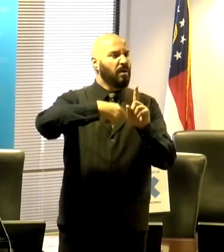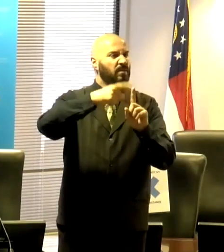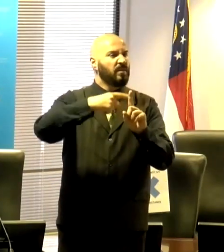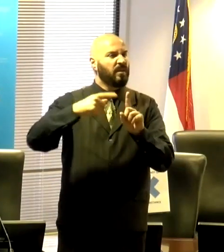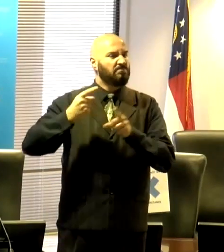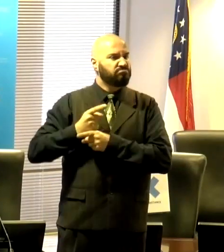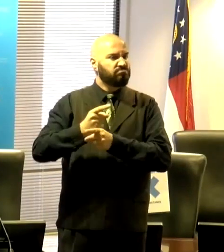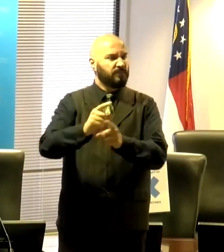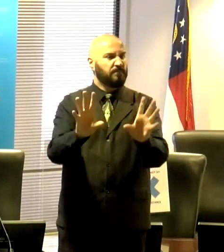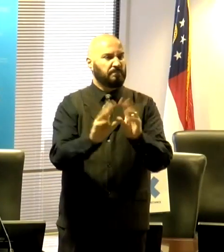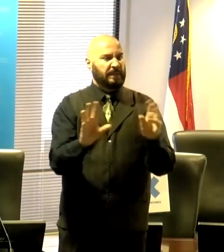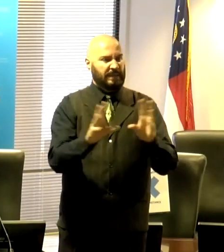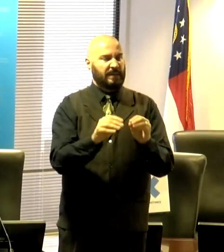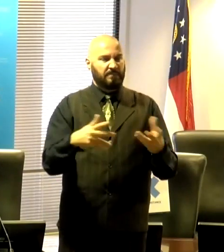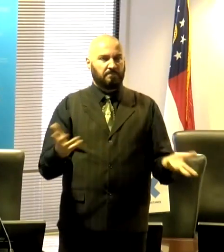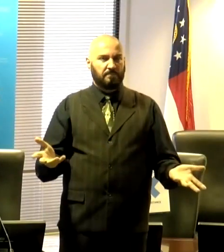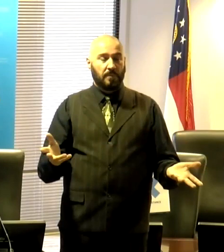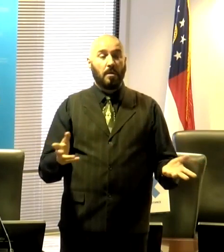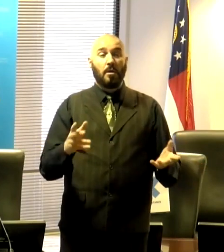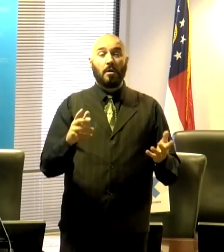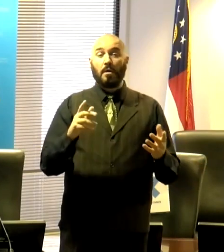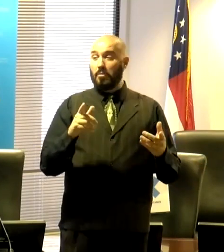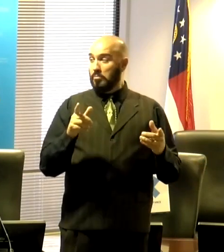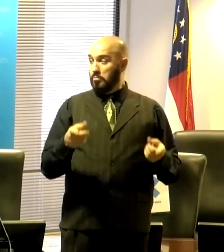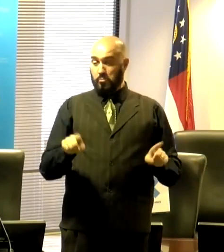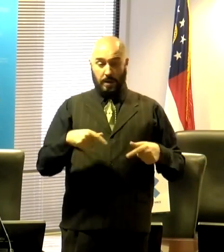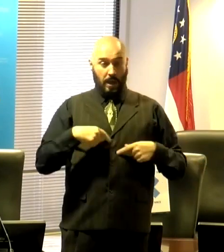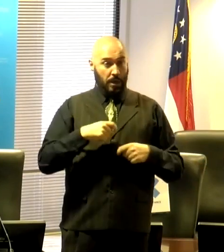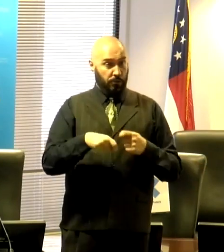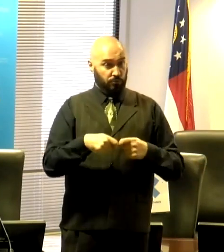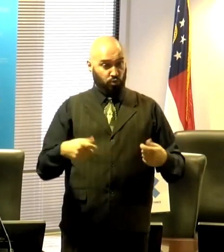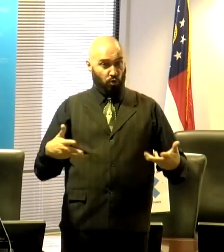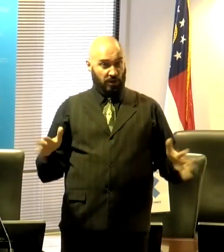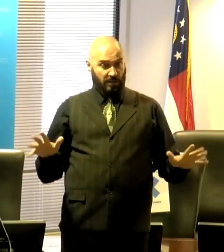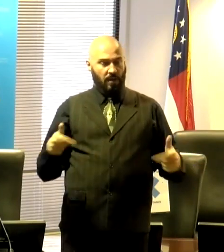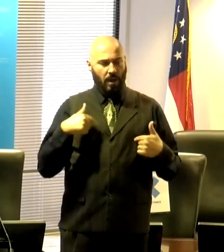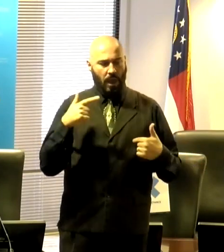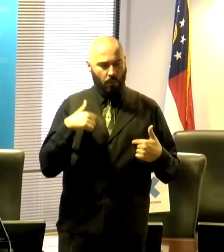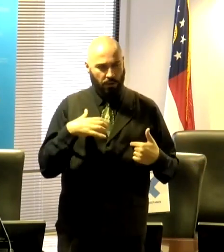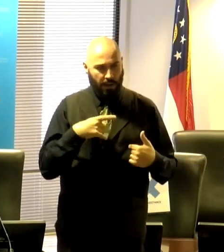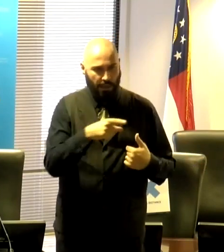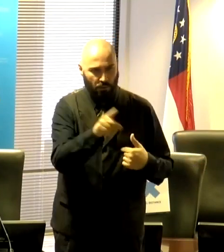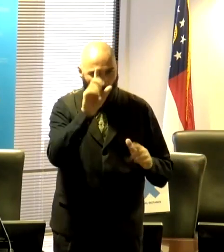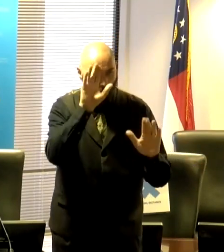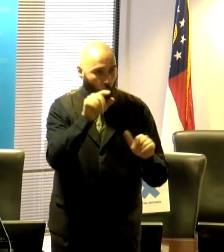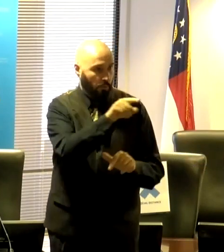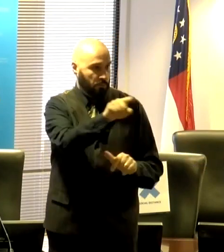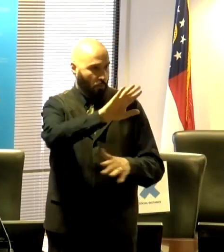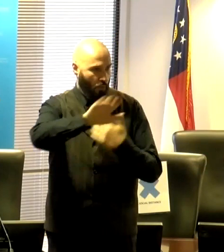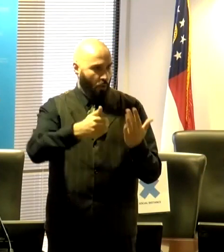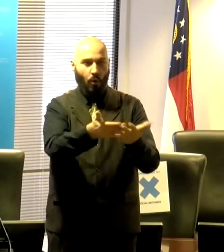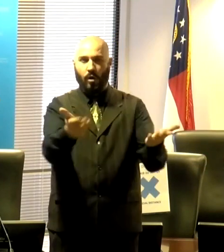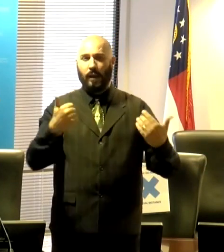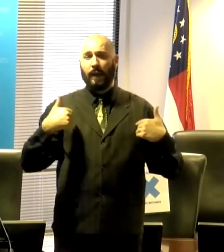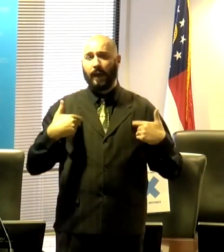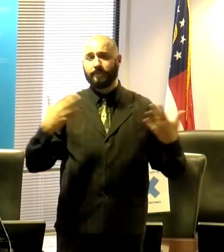And in adjournment, I like to pass along the wishes that we all enjoy a